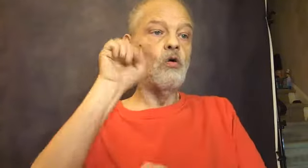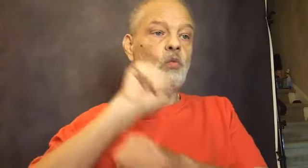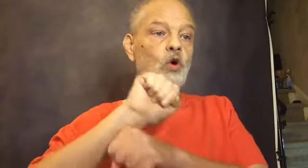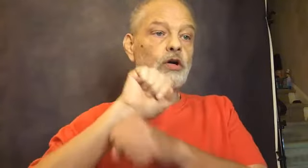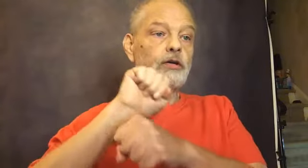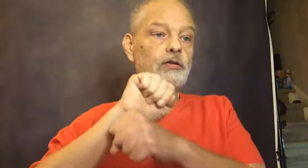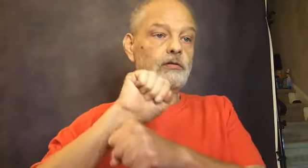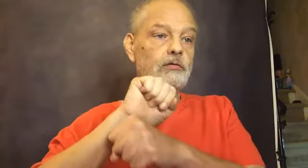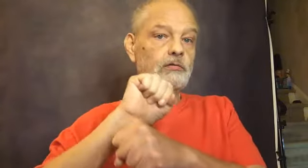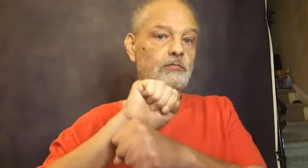Homework.